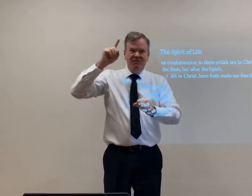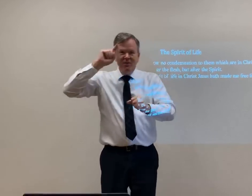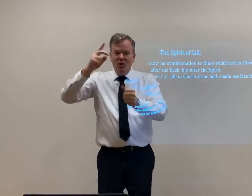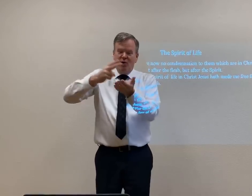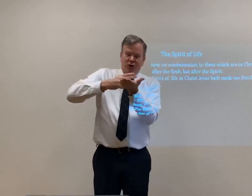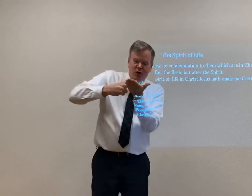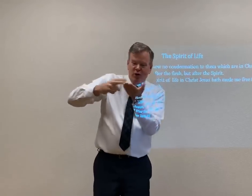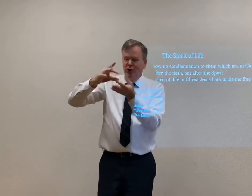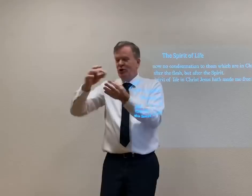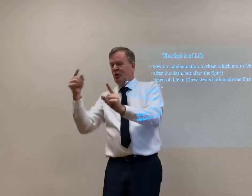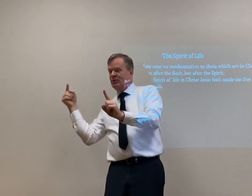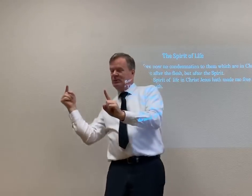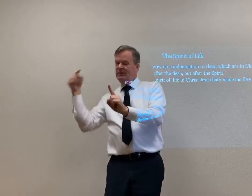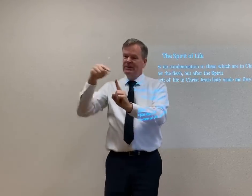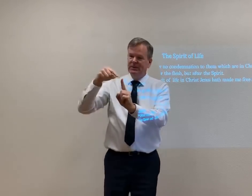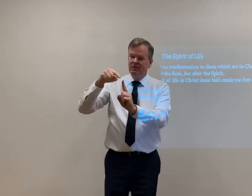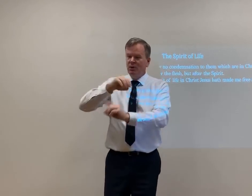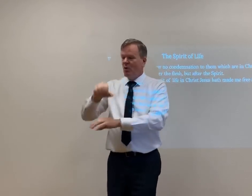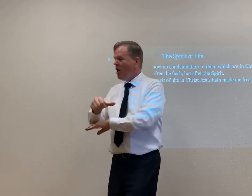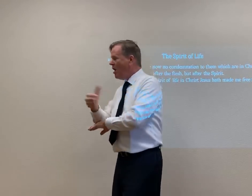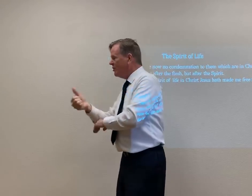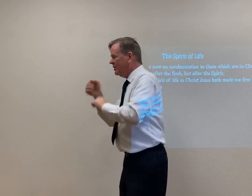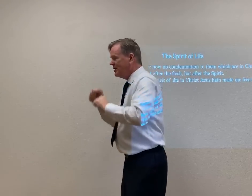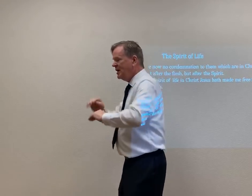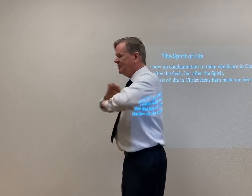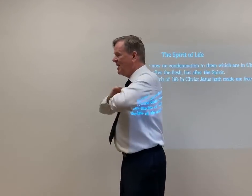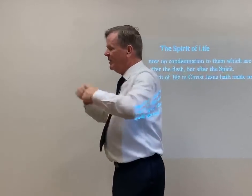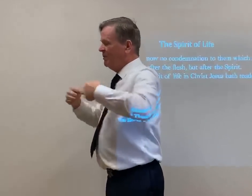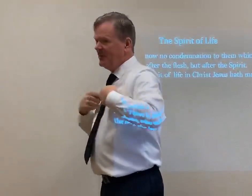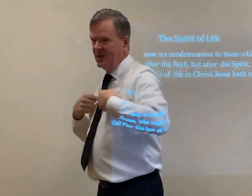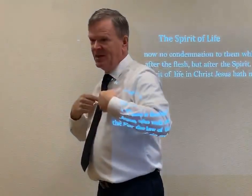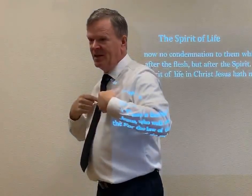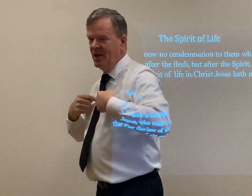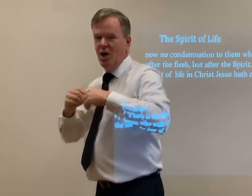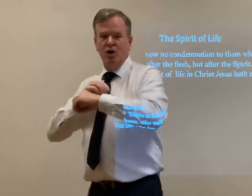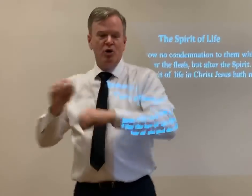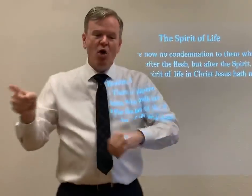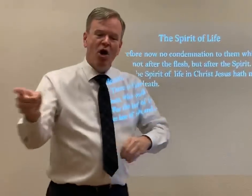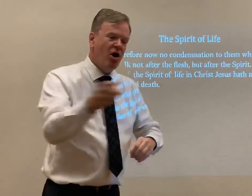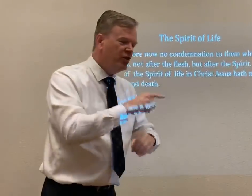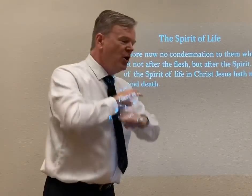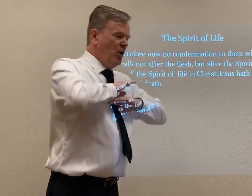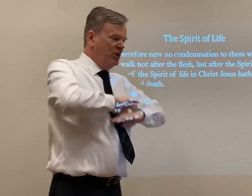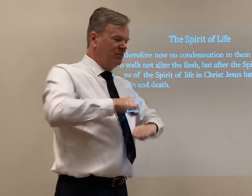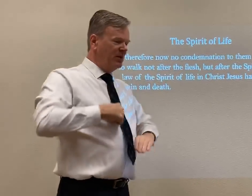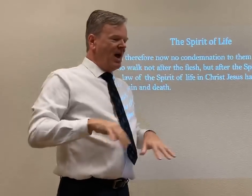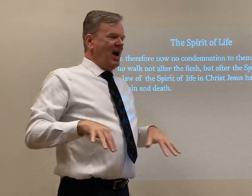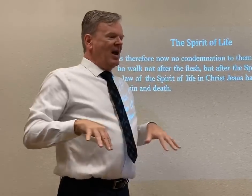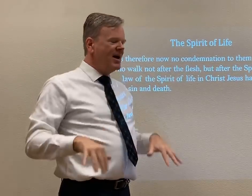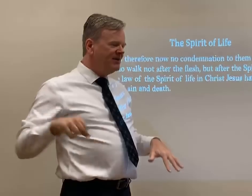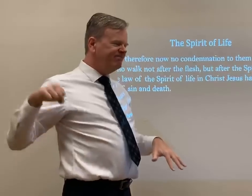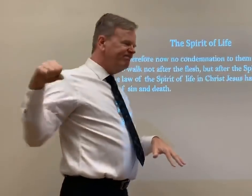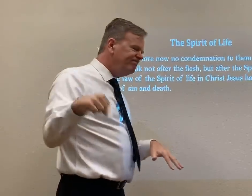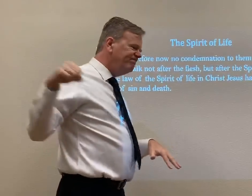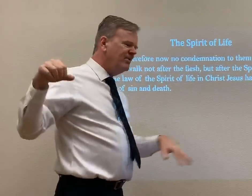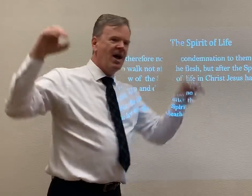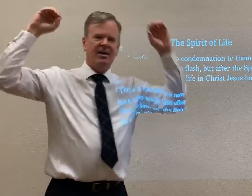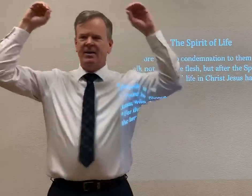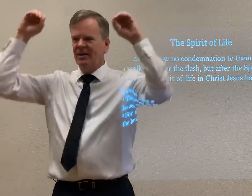thank God for the Holy Ghost, because there's no other way that we can be satisfied. There's no other place or no other thing that will